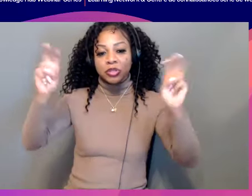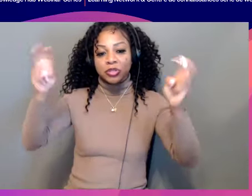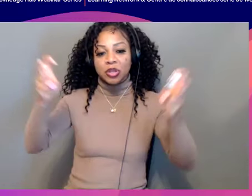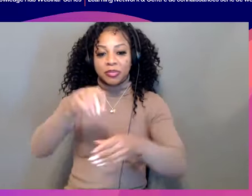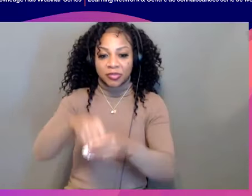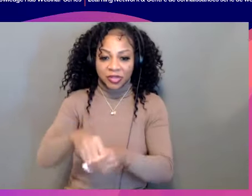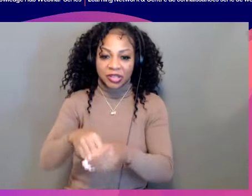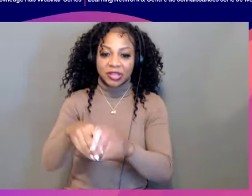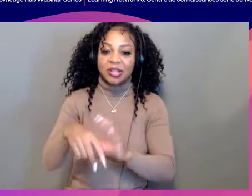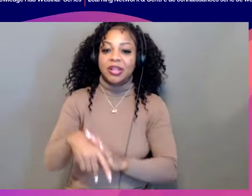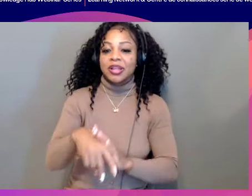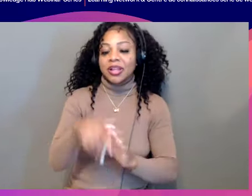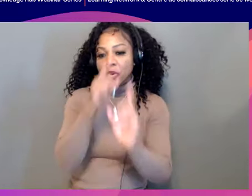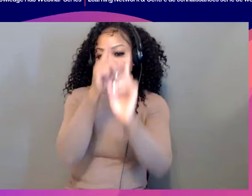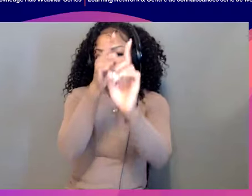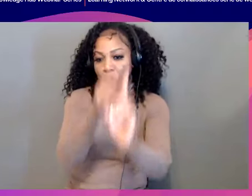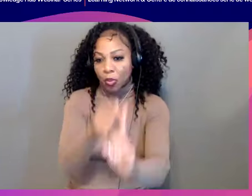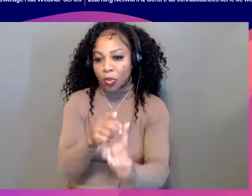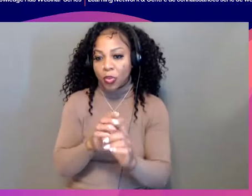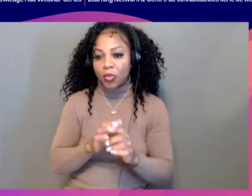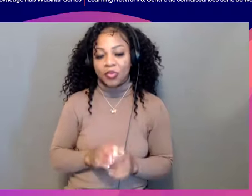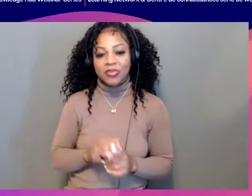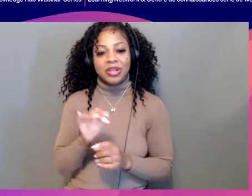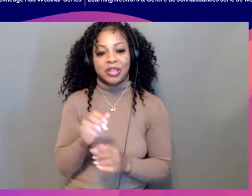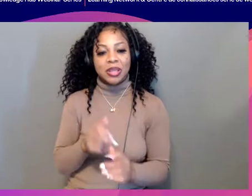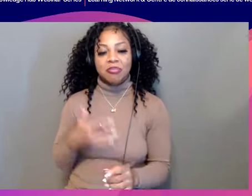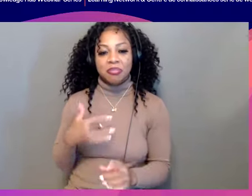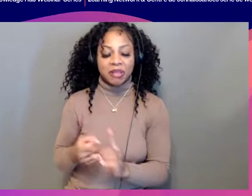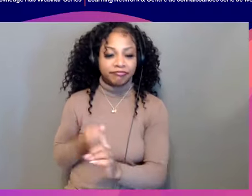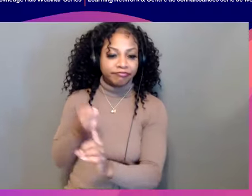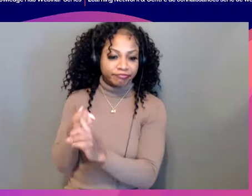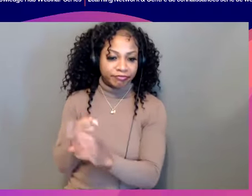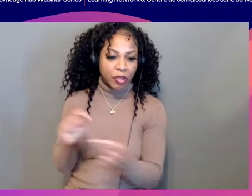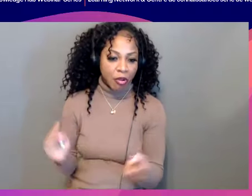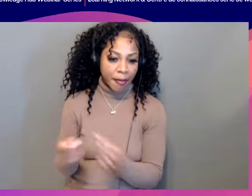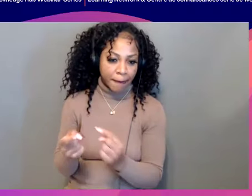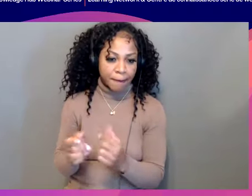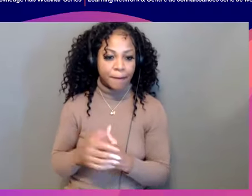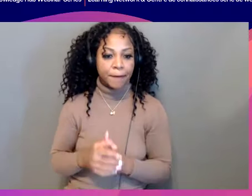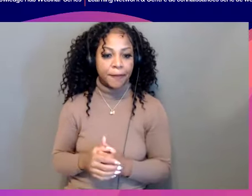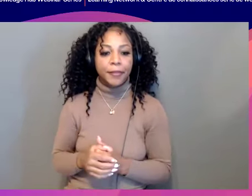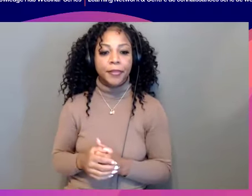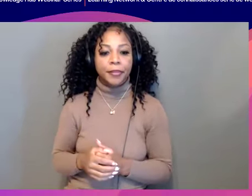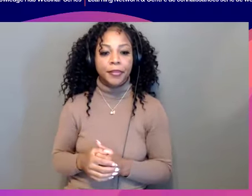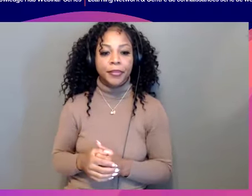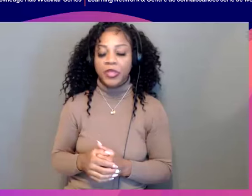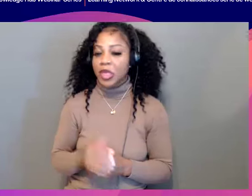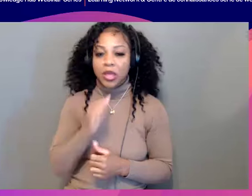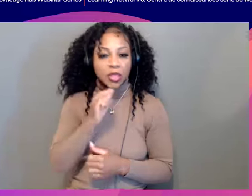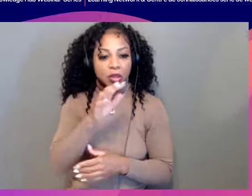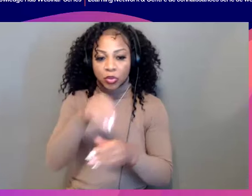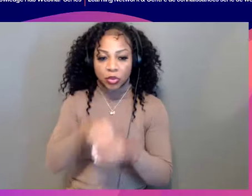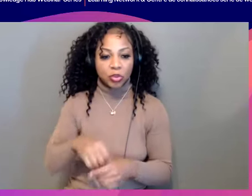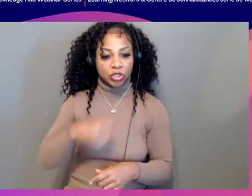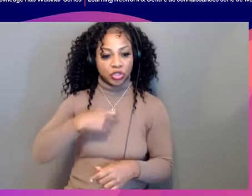leaving out intersecting identities that often compound harmful experiences. Not including gender